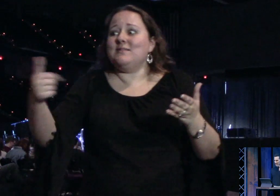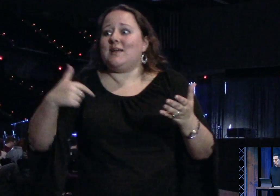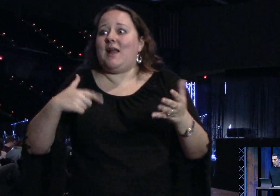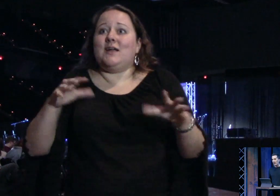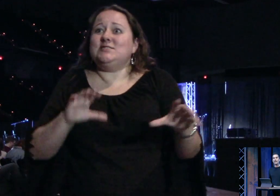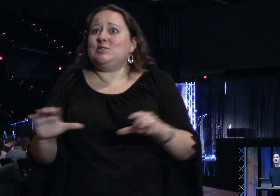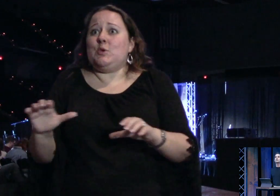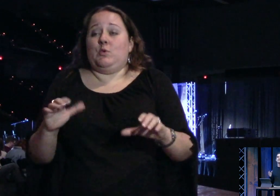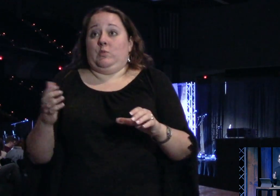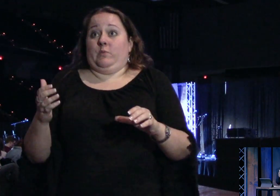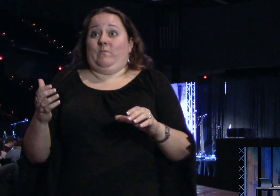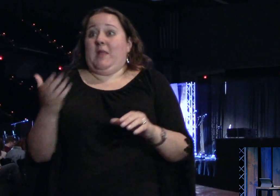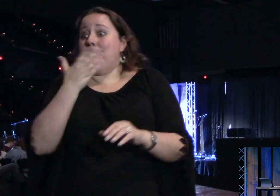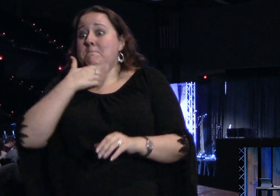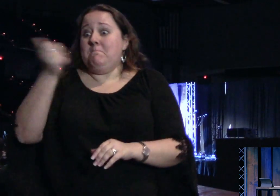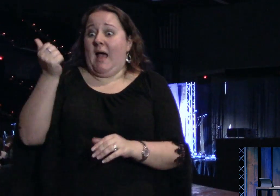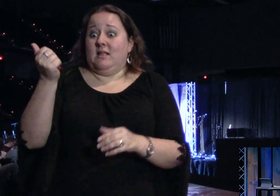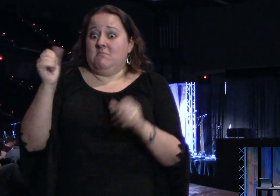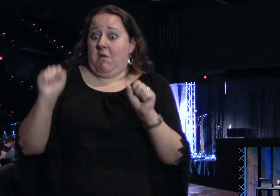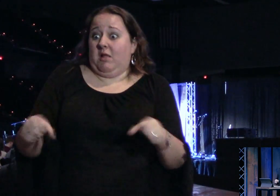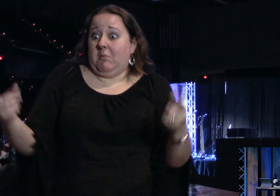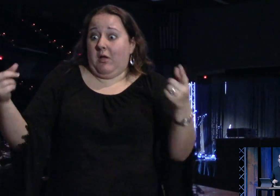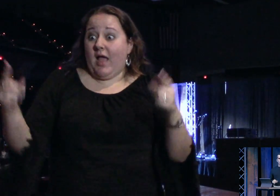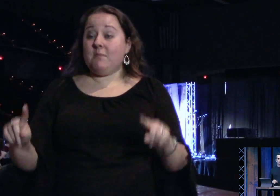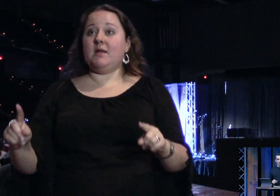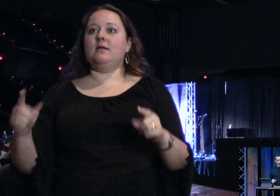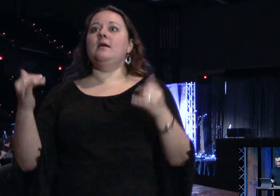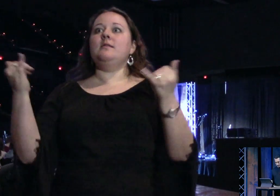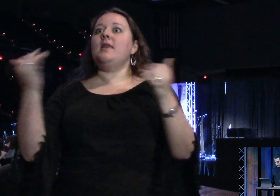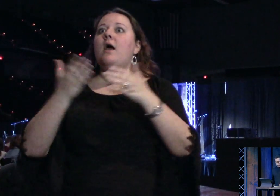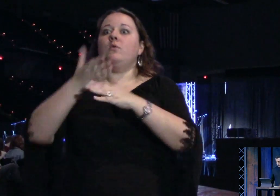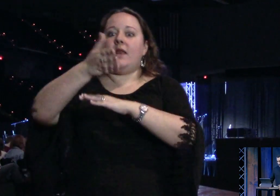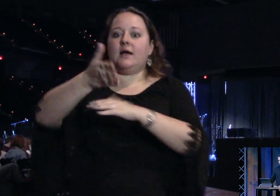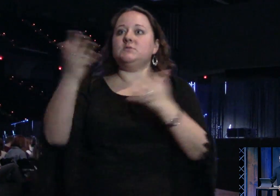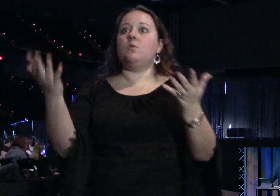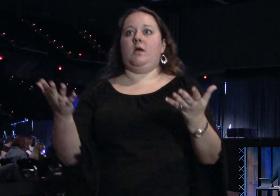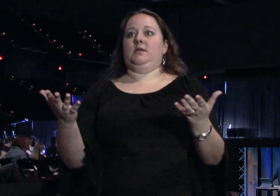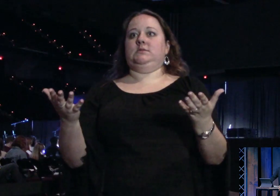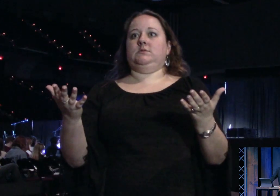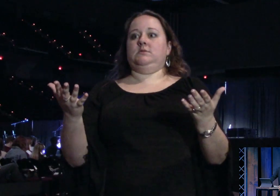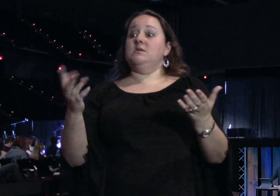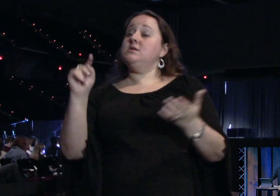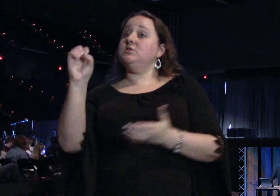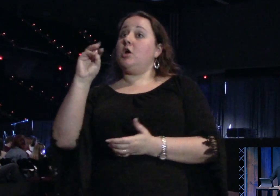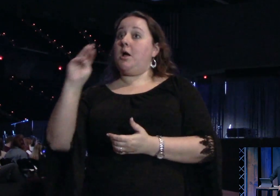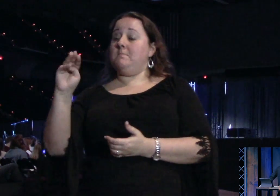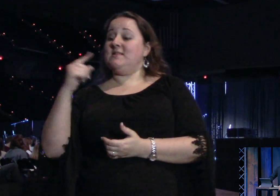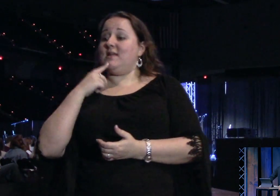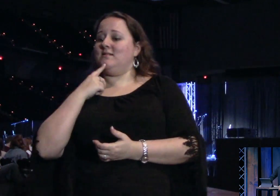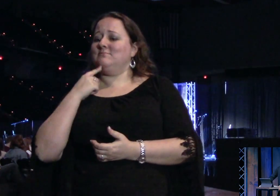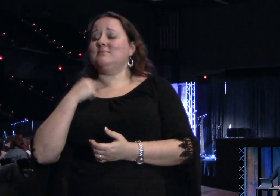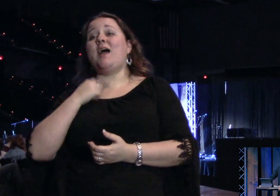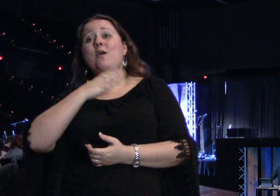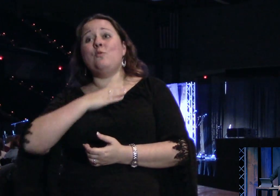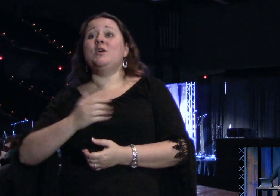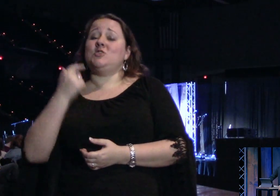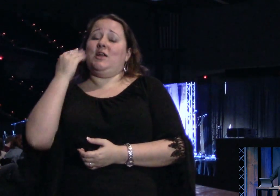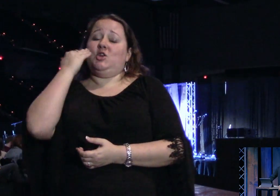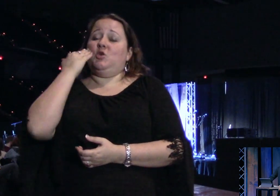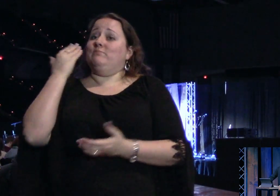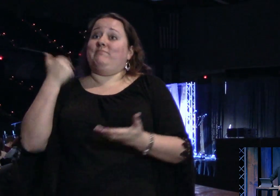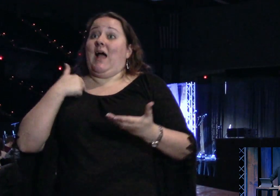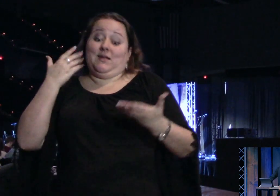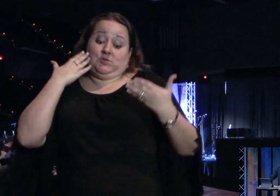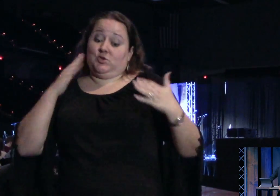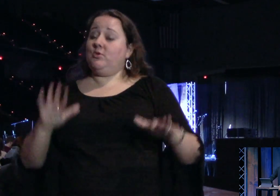27, and what else is there for me?" So the guy interviewing Tom Brady said, "Well, what's the answer?" And what did Tom Brady say? He said,